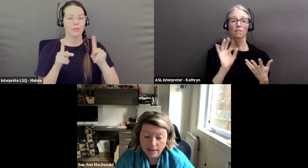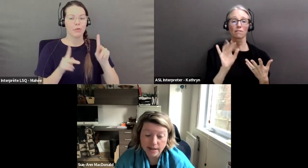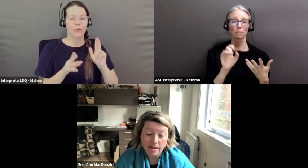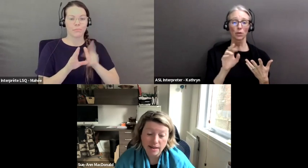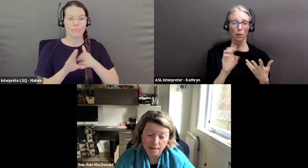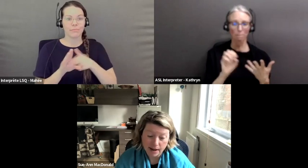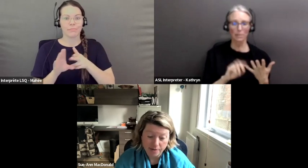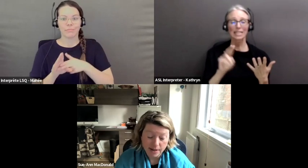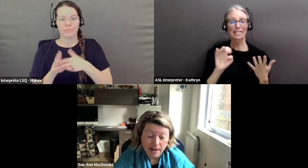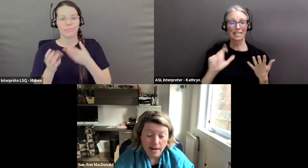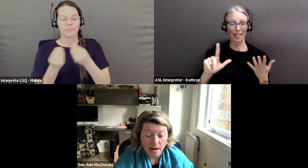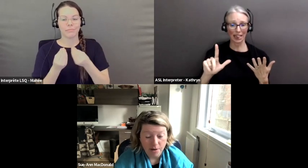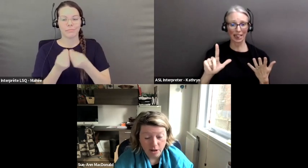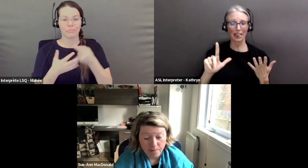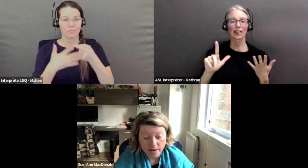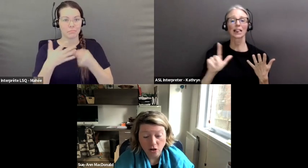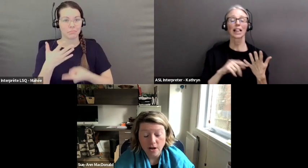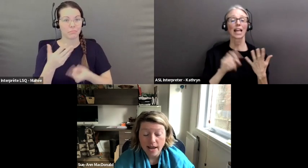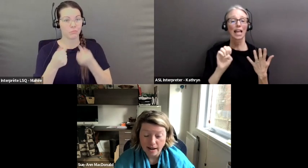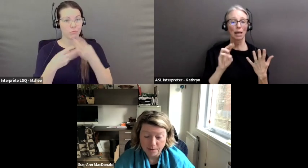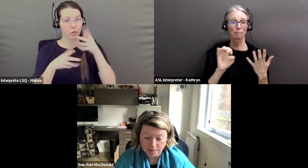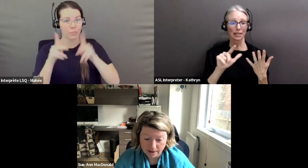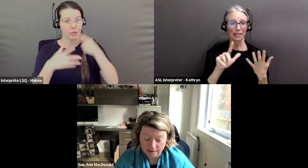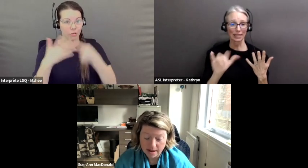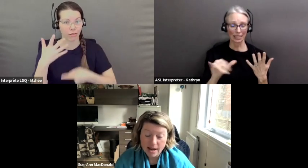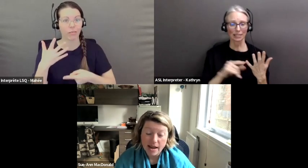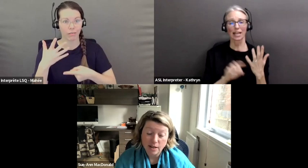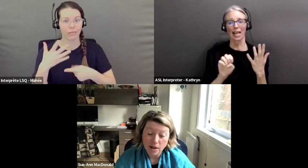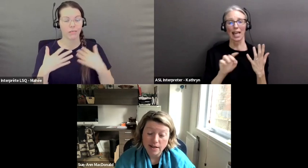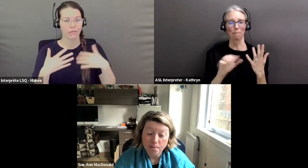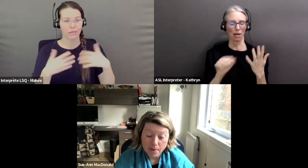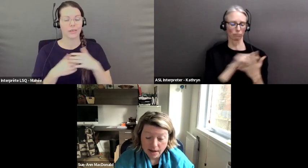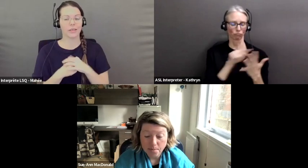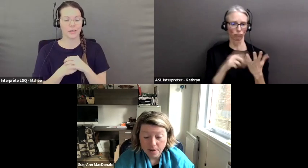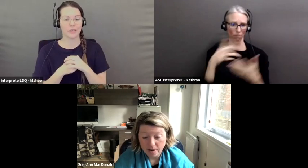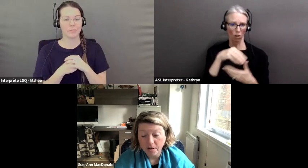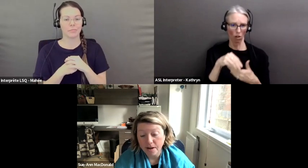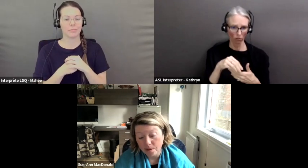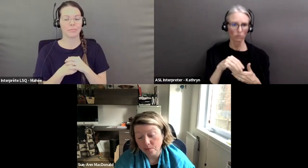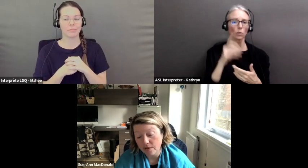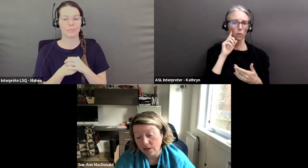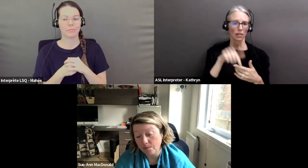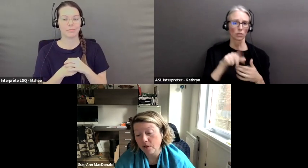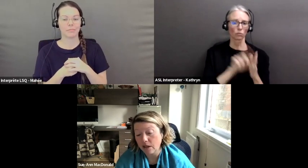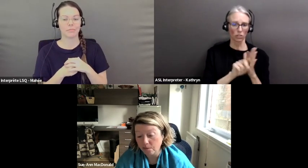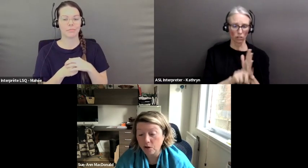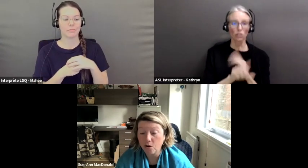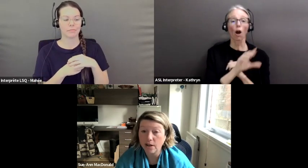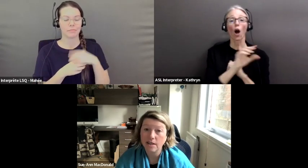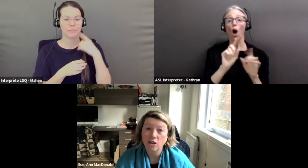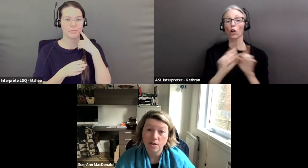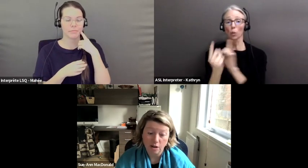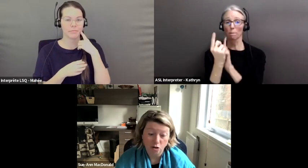Neil McIsaac, Isabel Raffestin, Emily Roberge, and Emma Smith, as well as the many peer and people with lived experience and